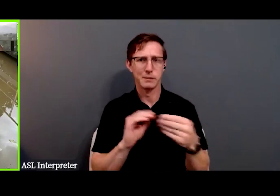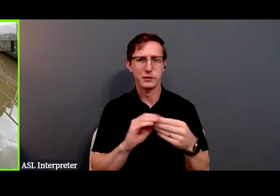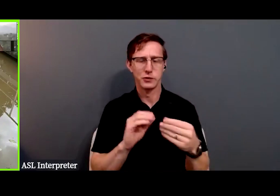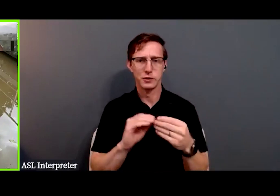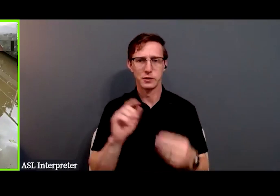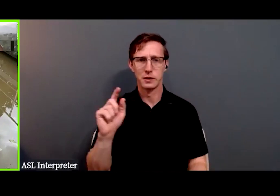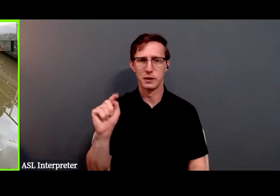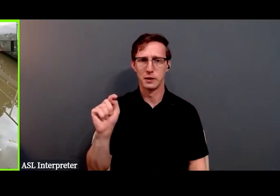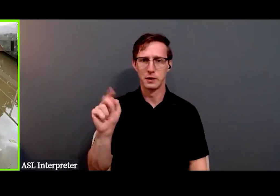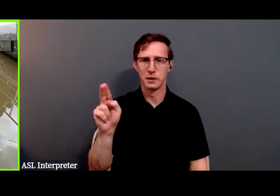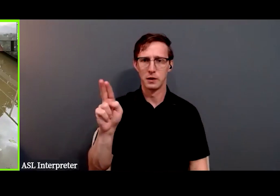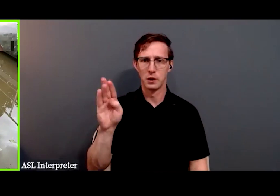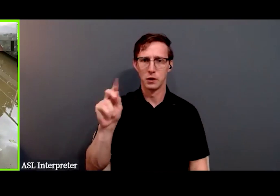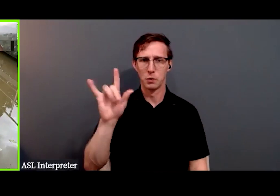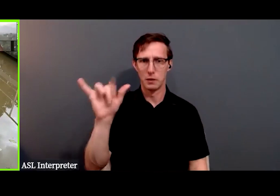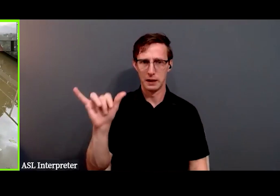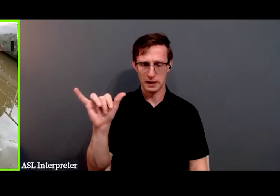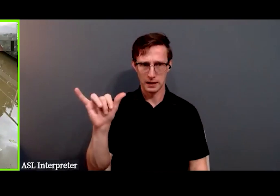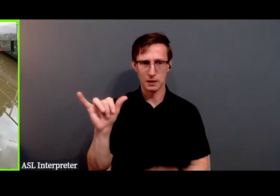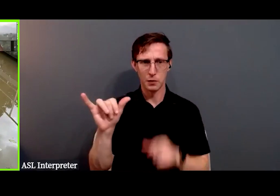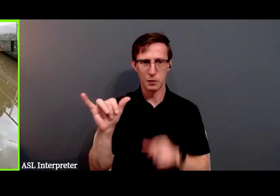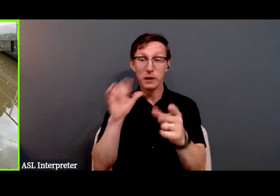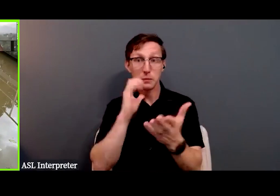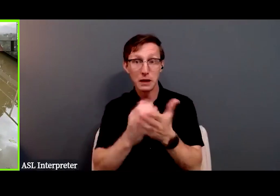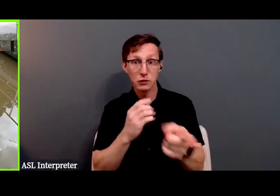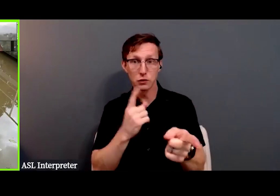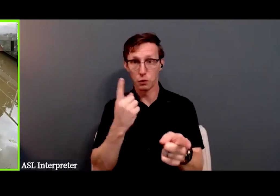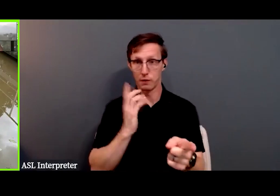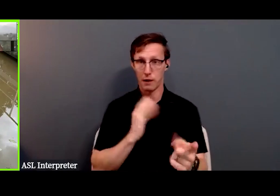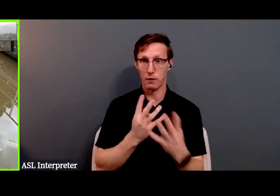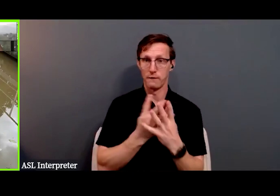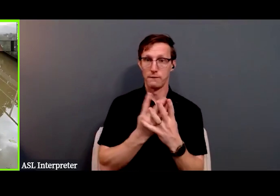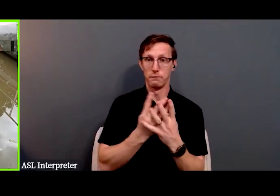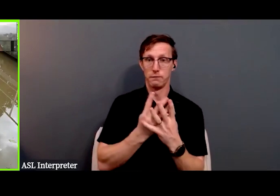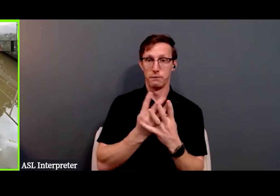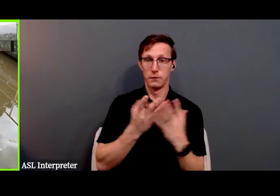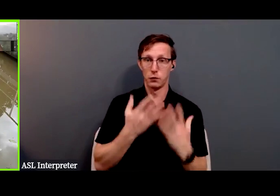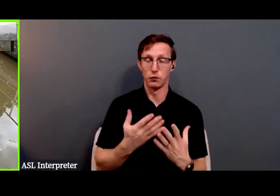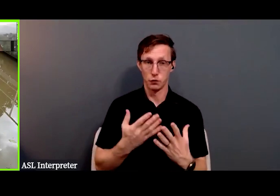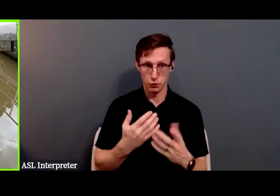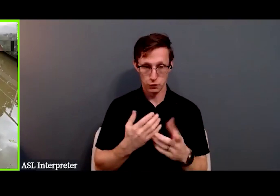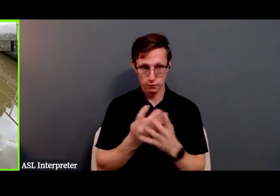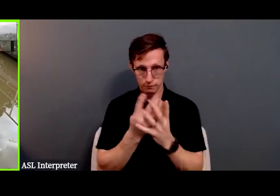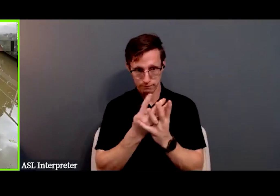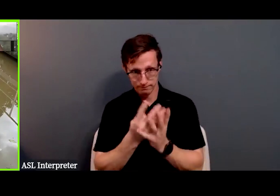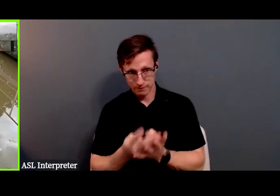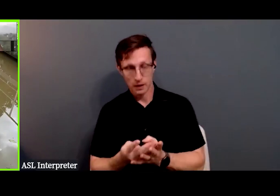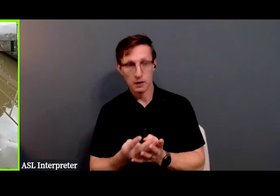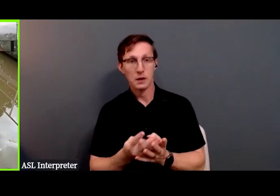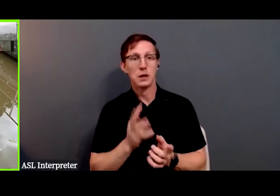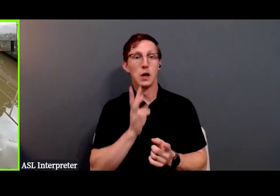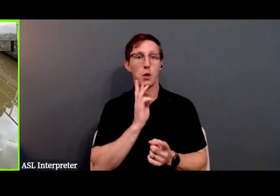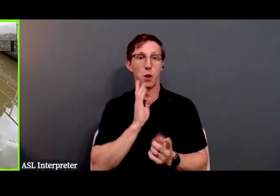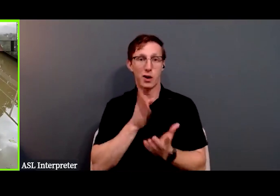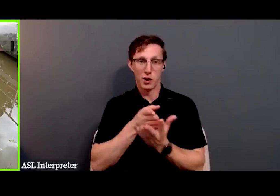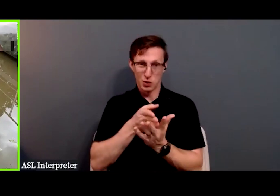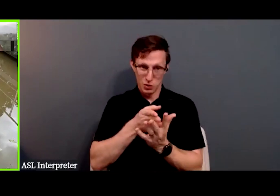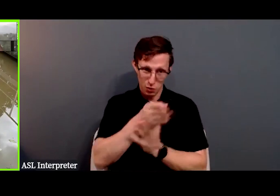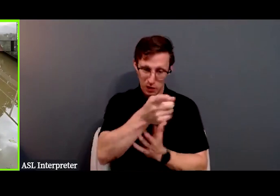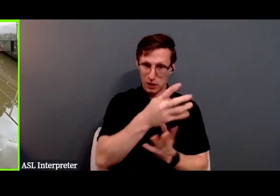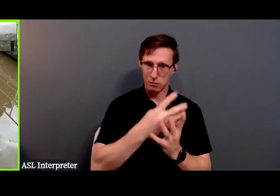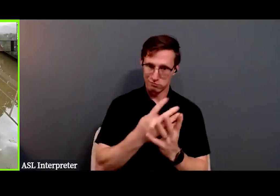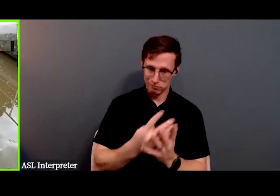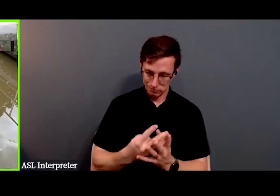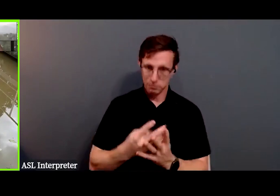this is a picture of a filter. So this is where the water comes and it passes through this to be able to be treated and put into the